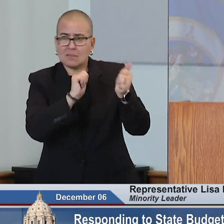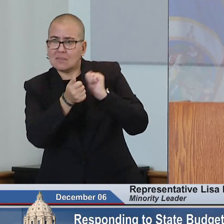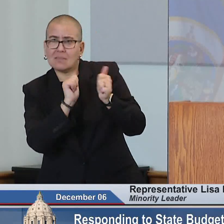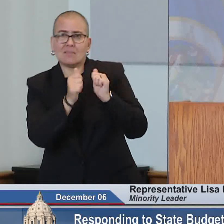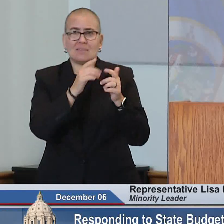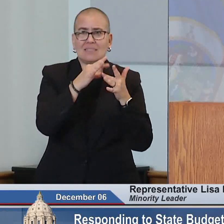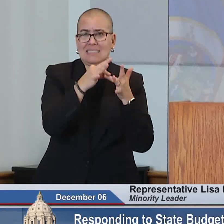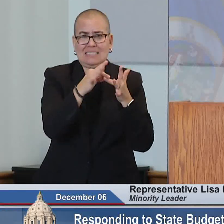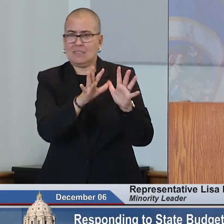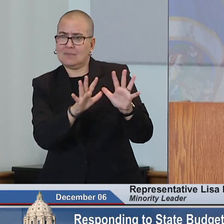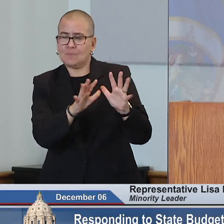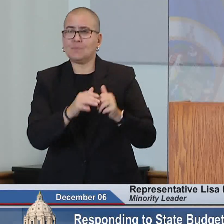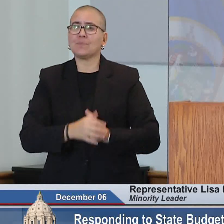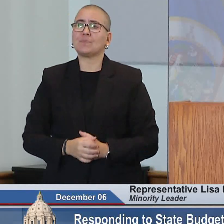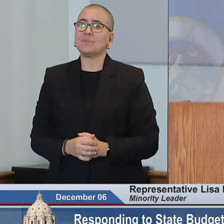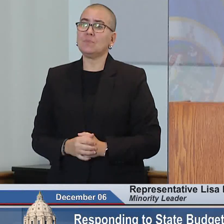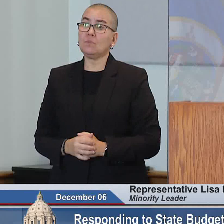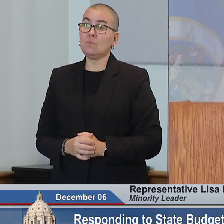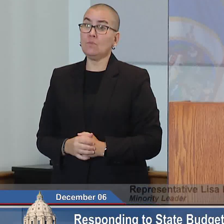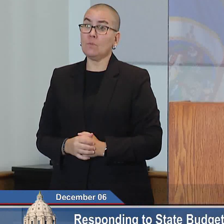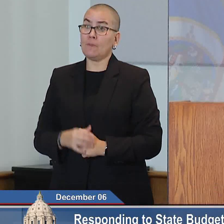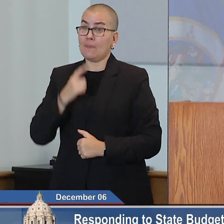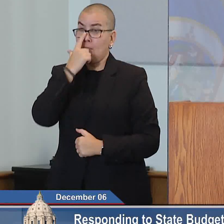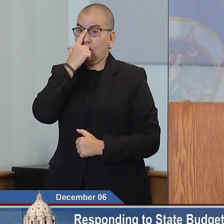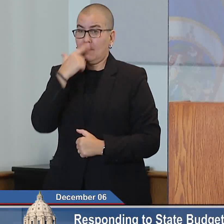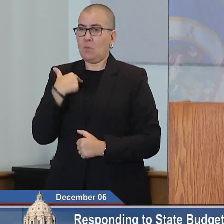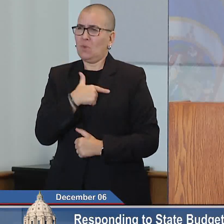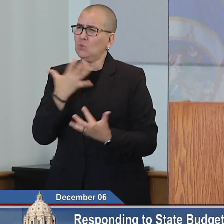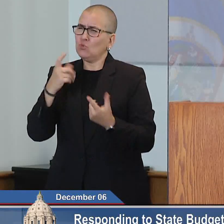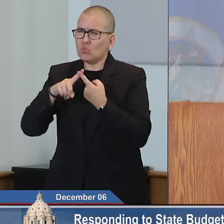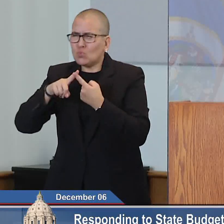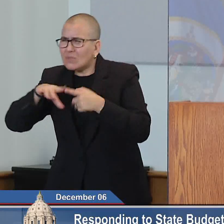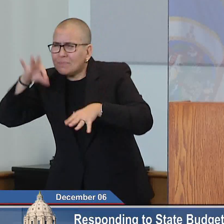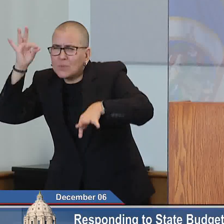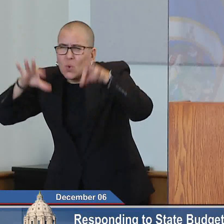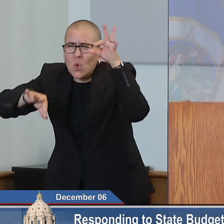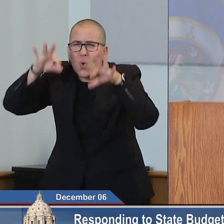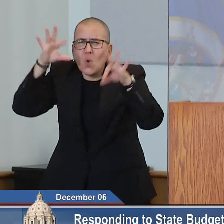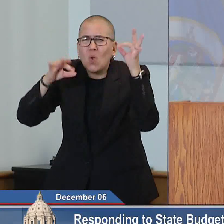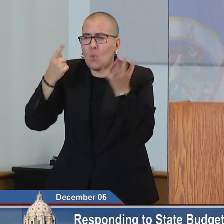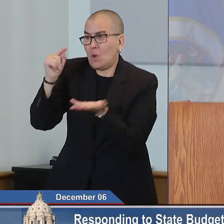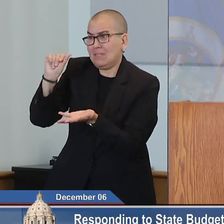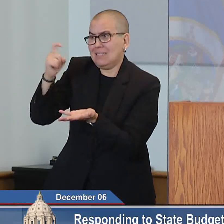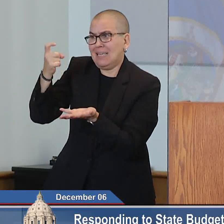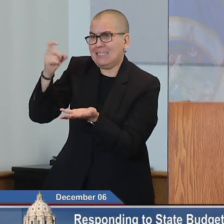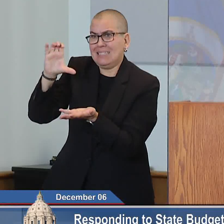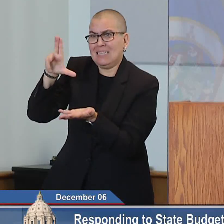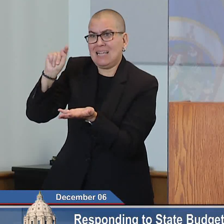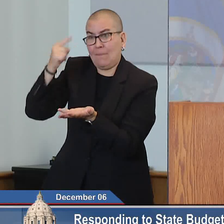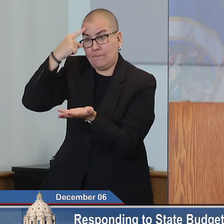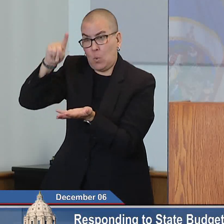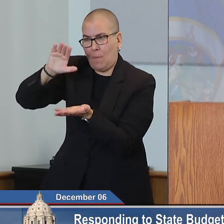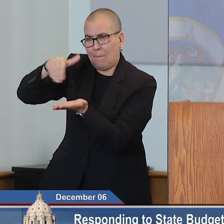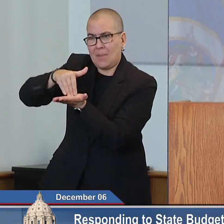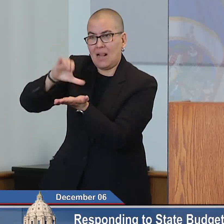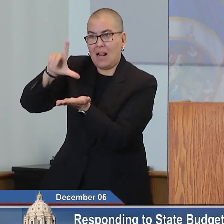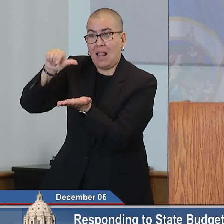We want to explore tax reductions for middle-income families that we also had agreed on, that were agreed to last session.